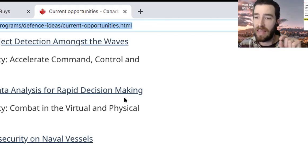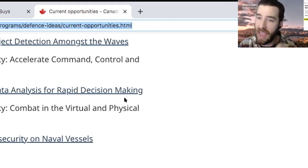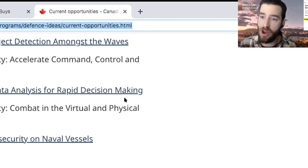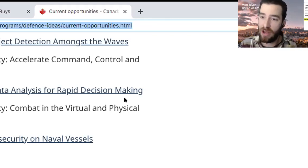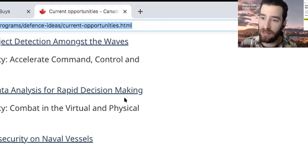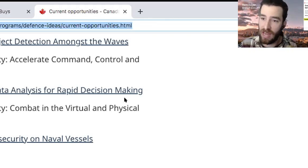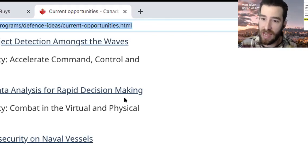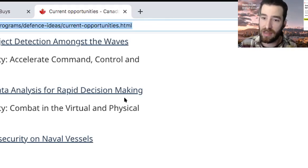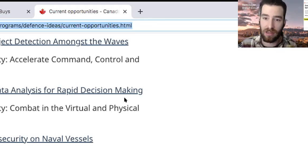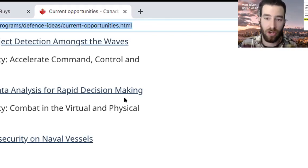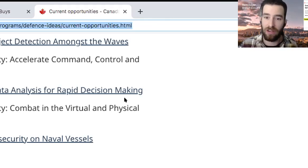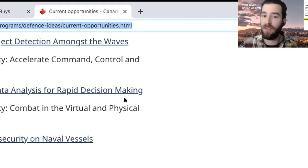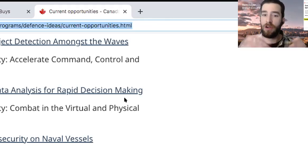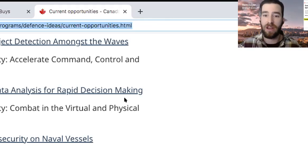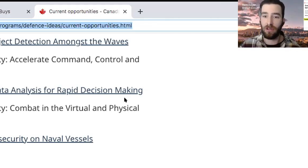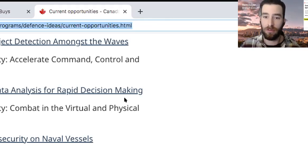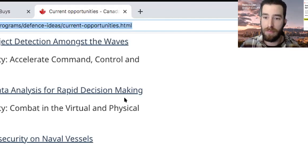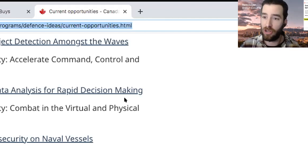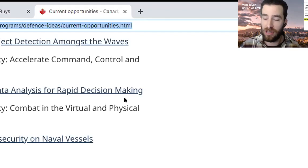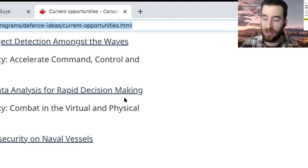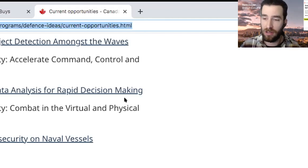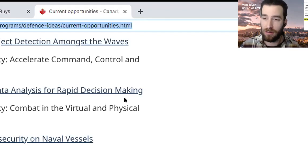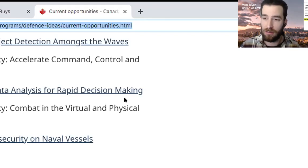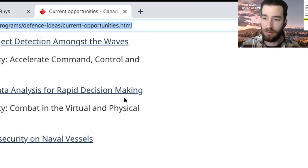They cannot take, an environmental